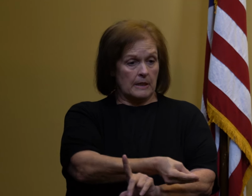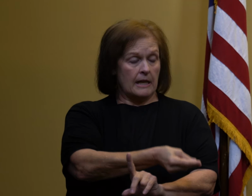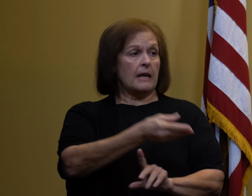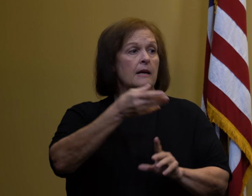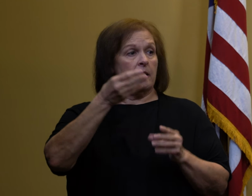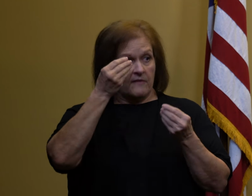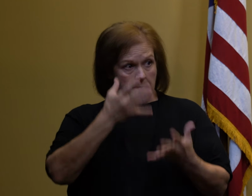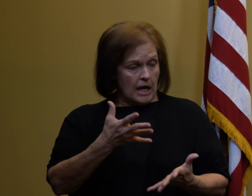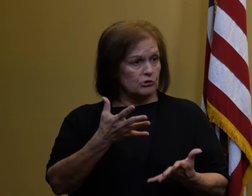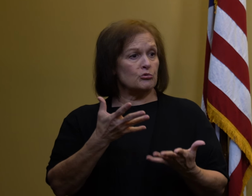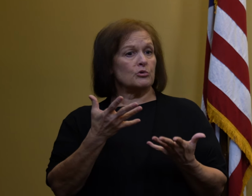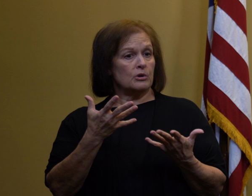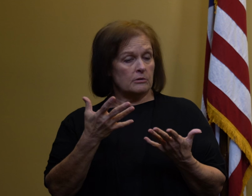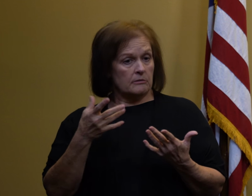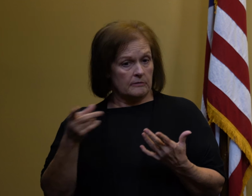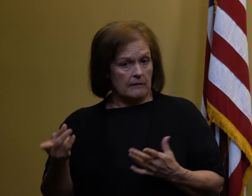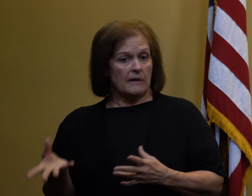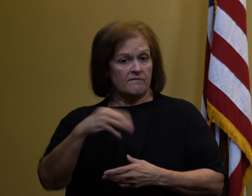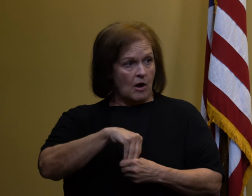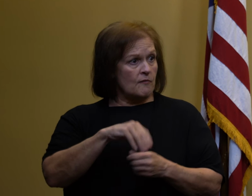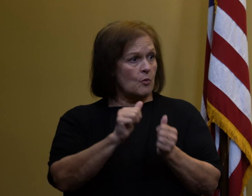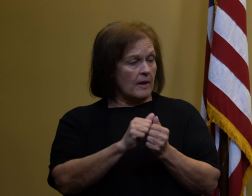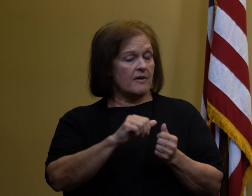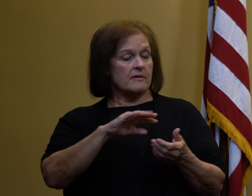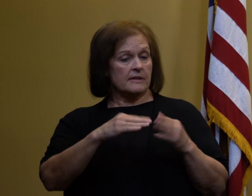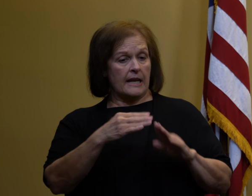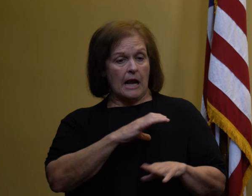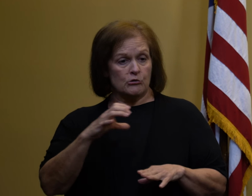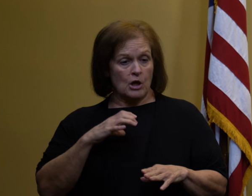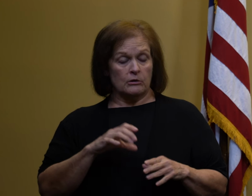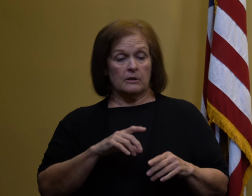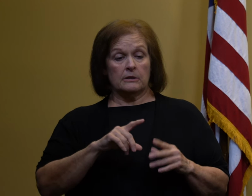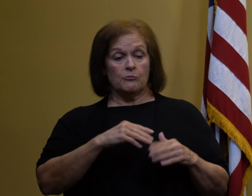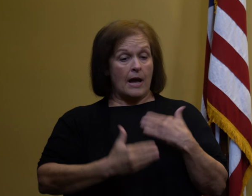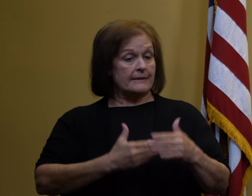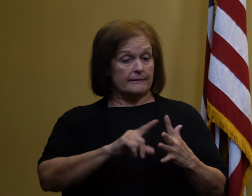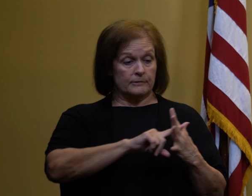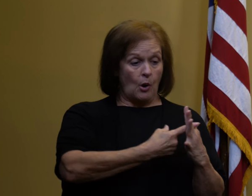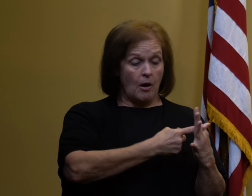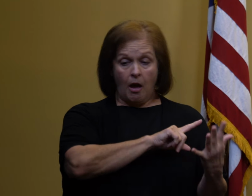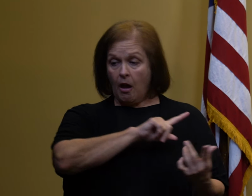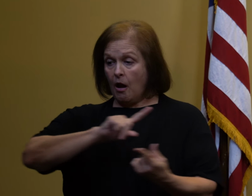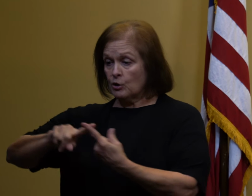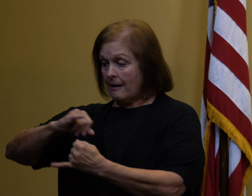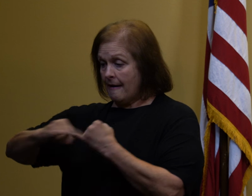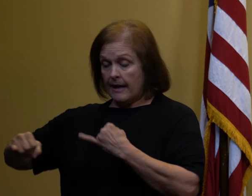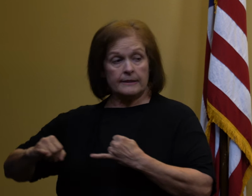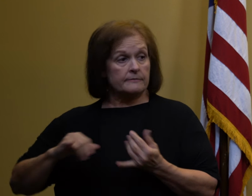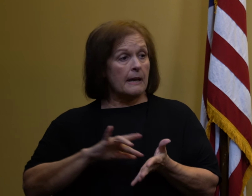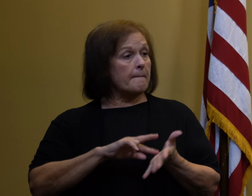being transparent and engaging the New Orleans City Council in the process from start and even to finish, which